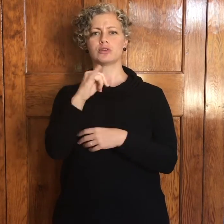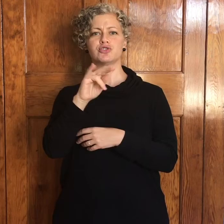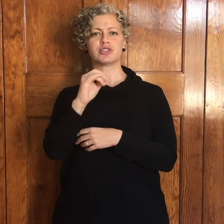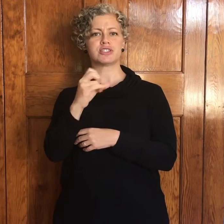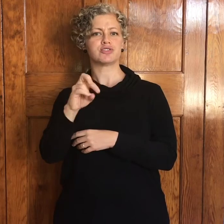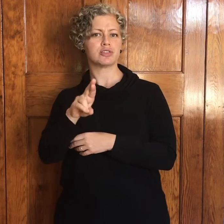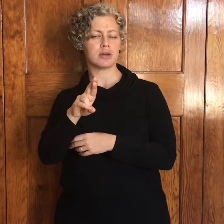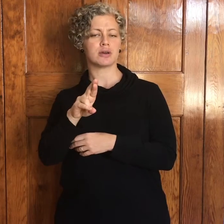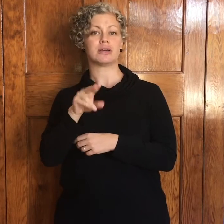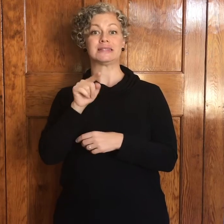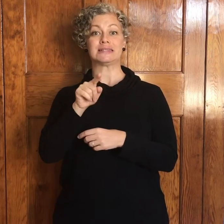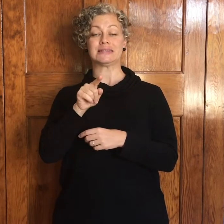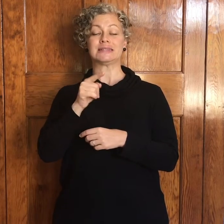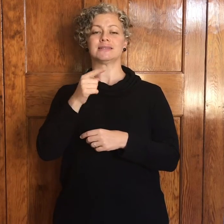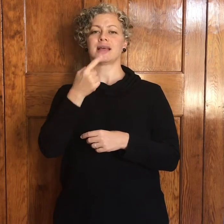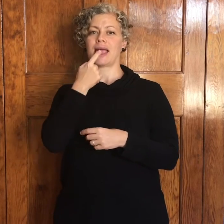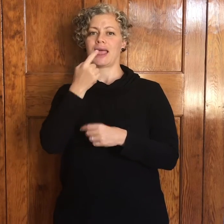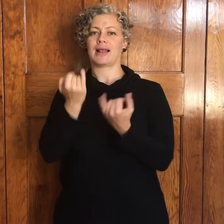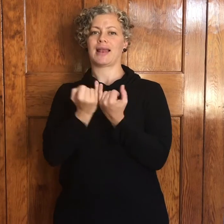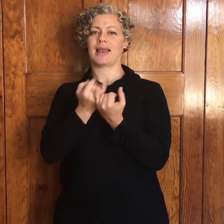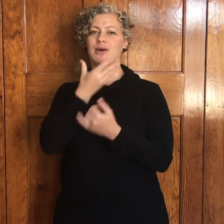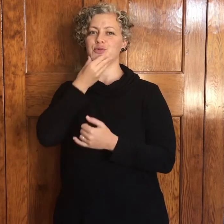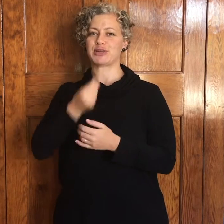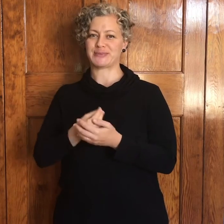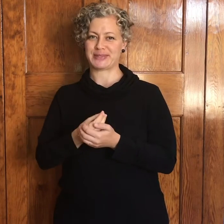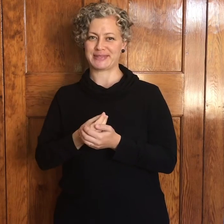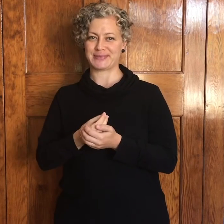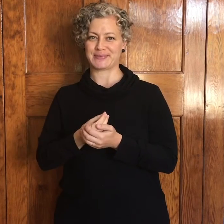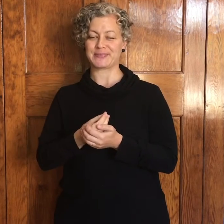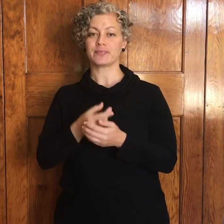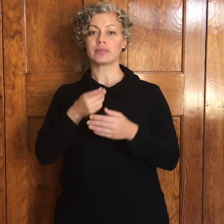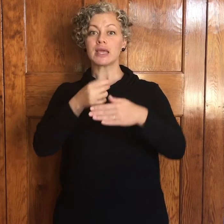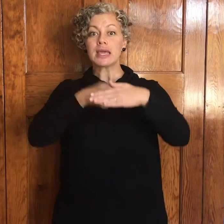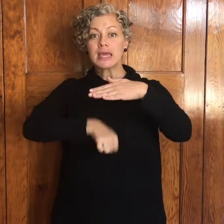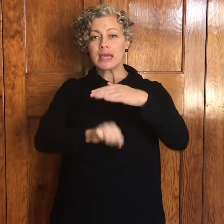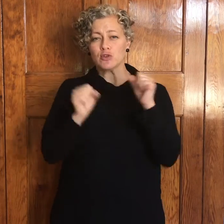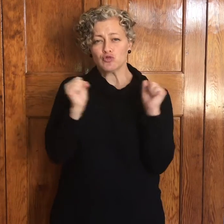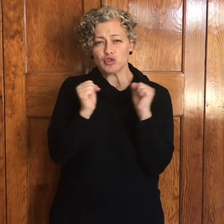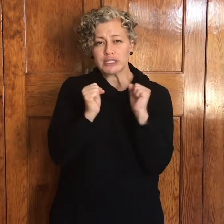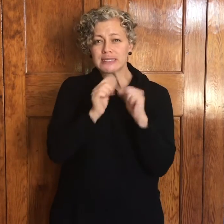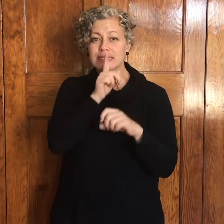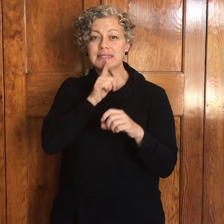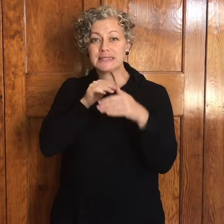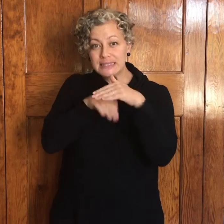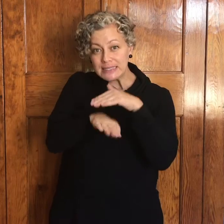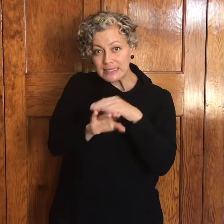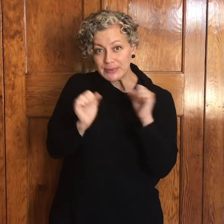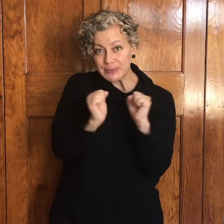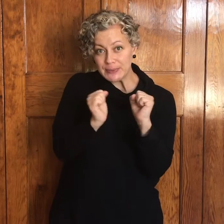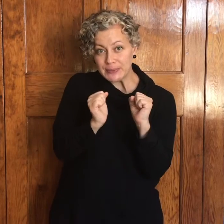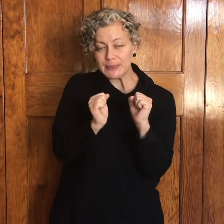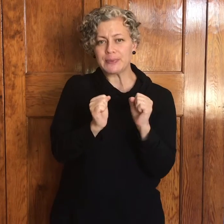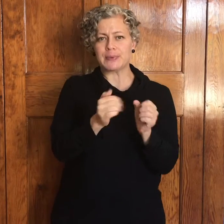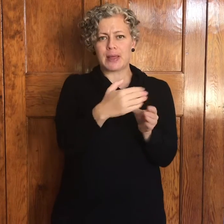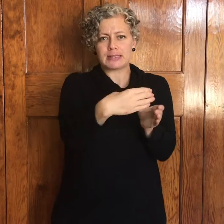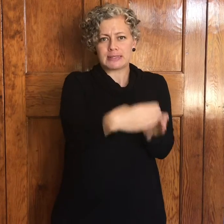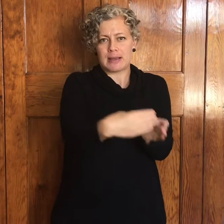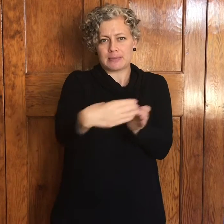punch. Freeze it in individual ice cream tubs. Add a layer of baking